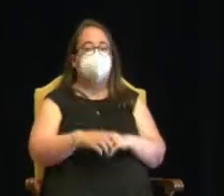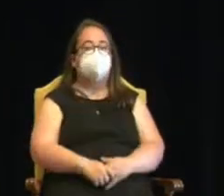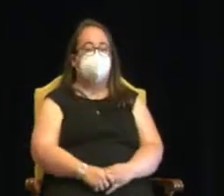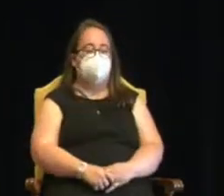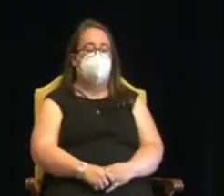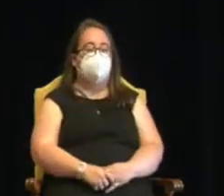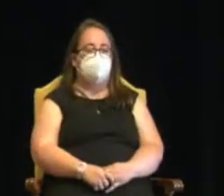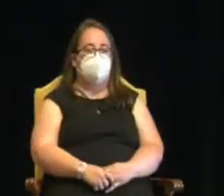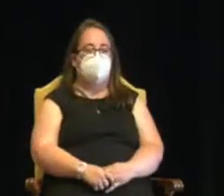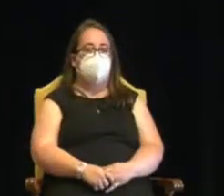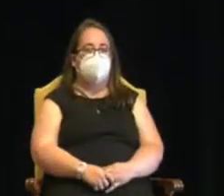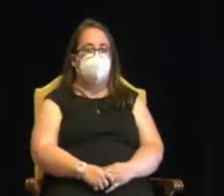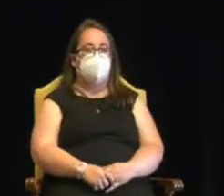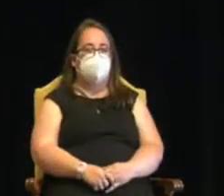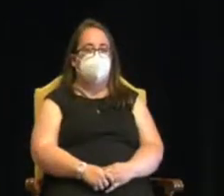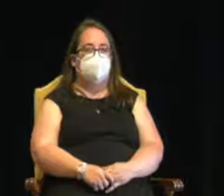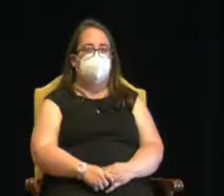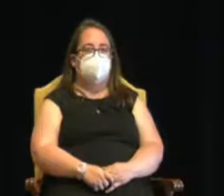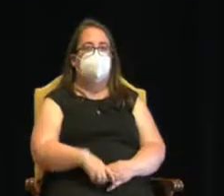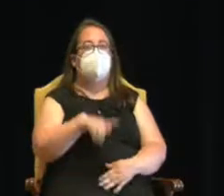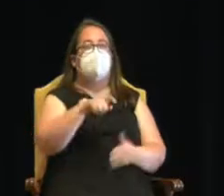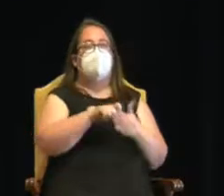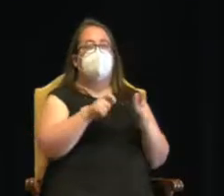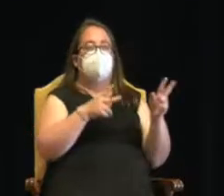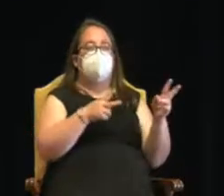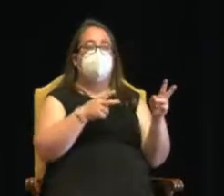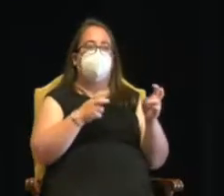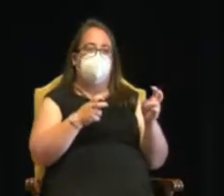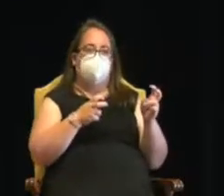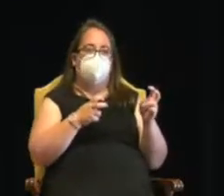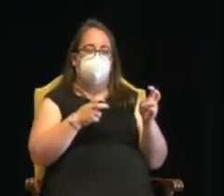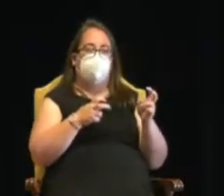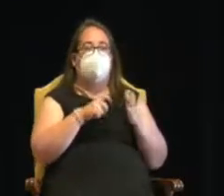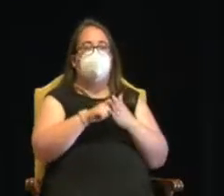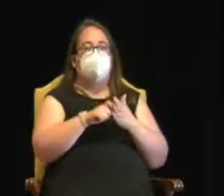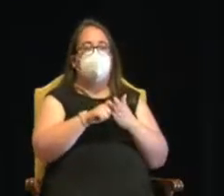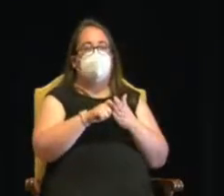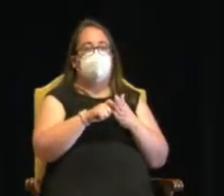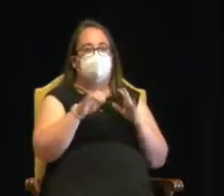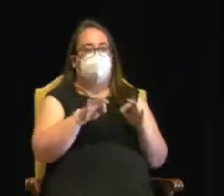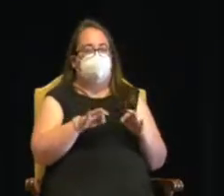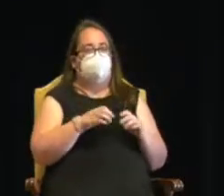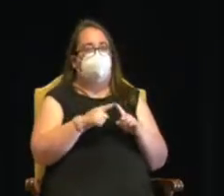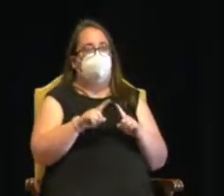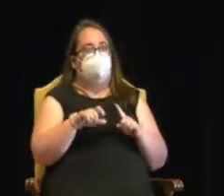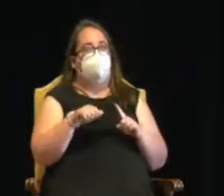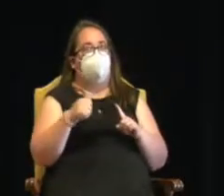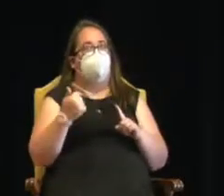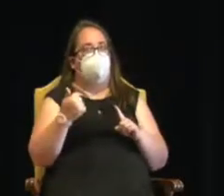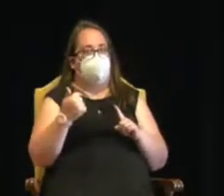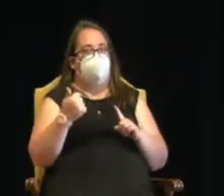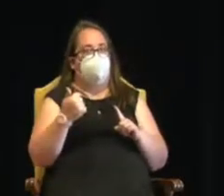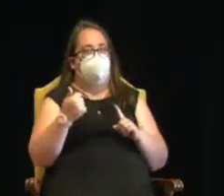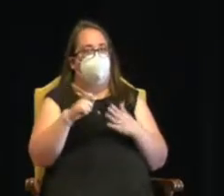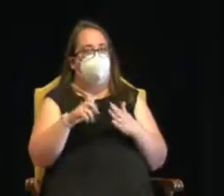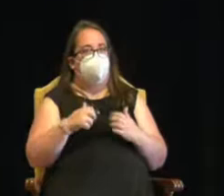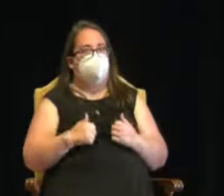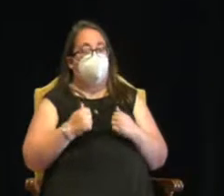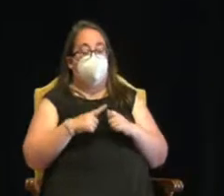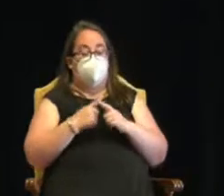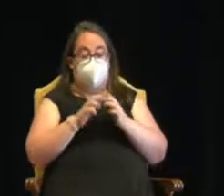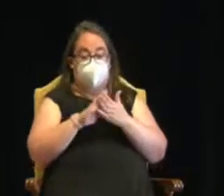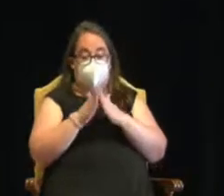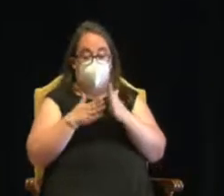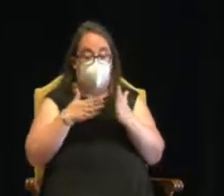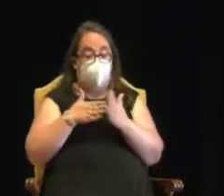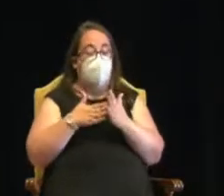about one writer had borrowed details from another writer's life, and it turned into a lawsuit. And the most